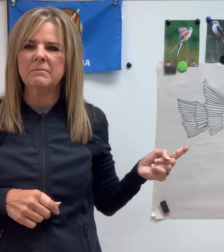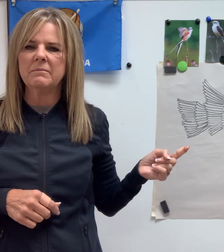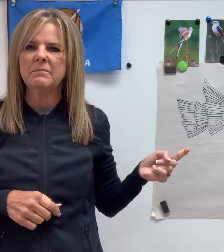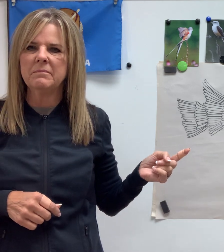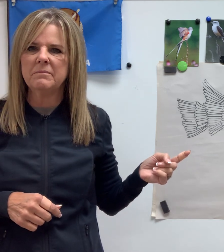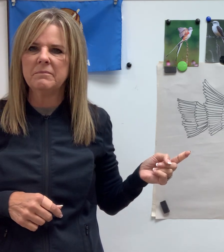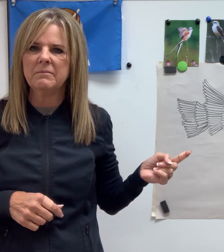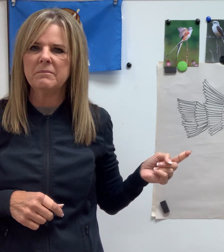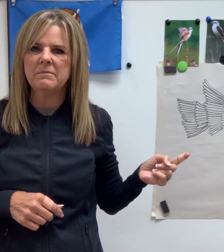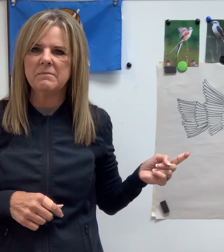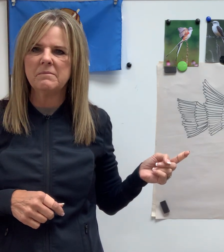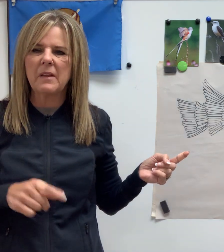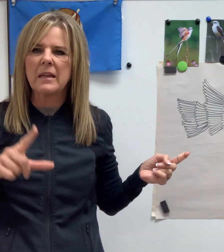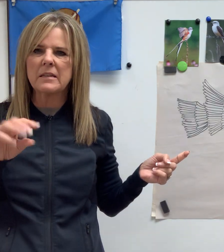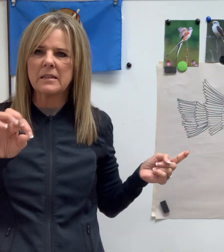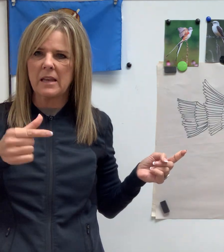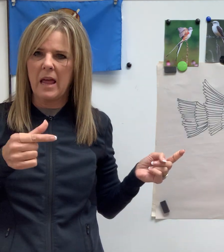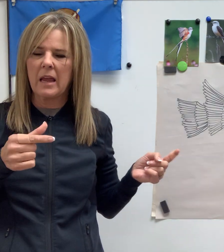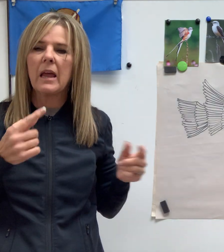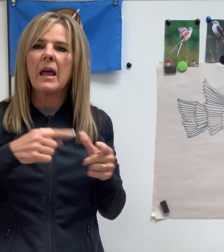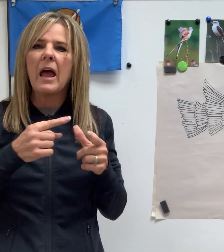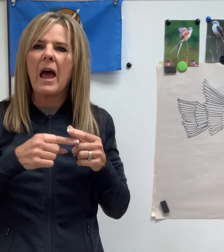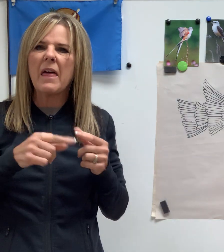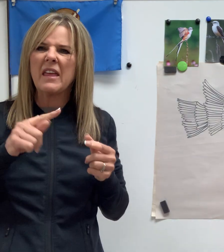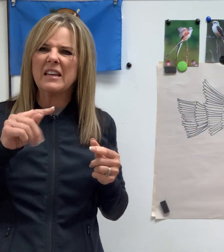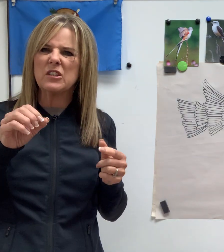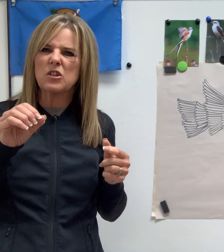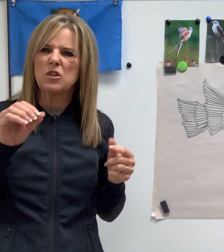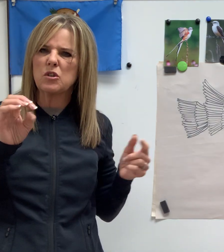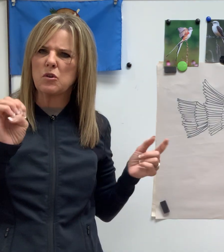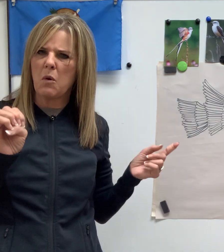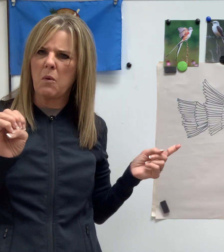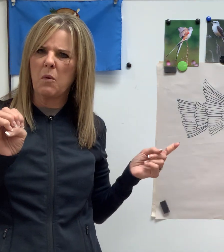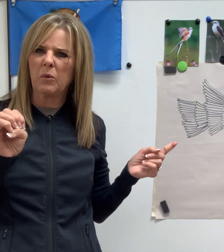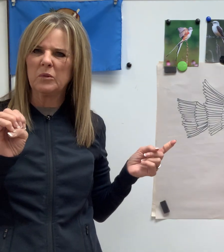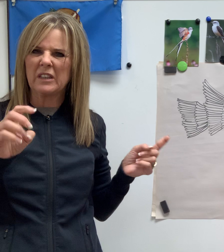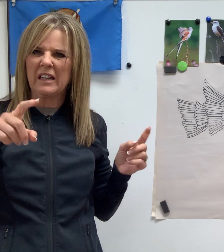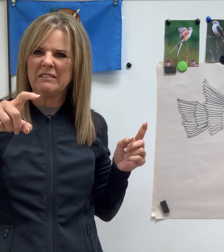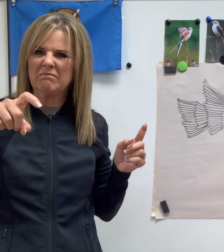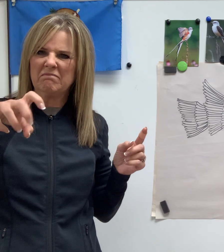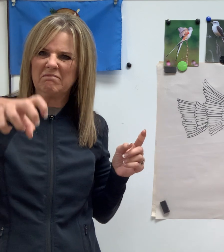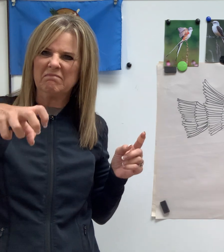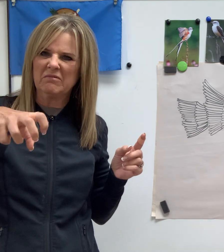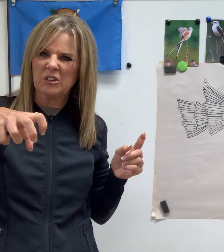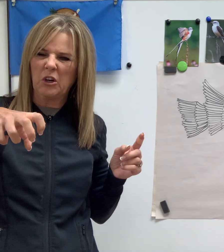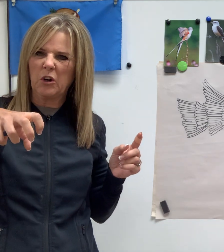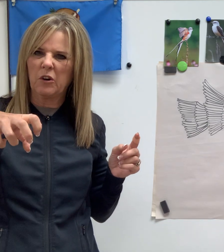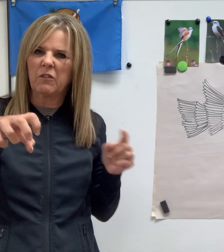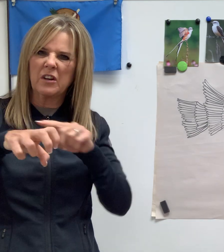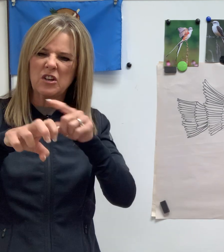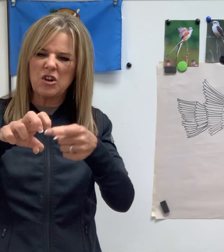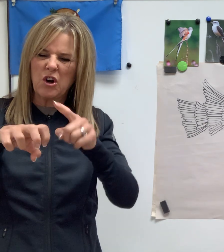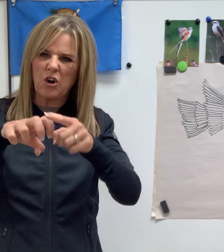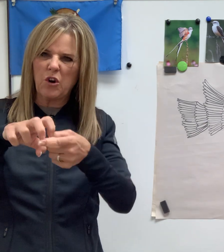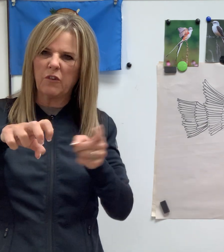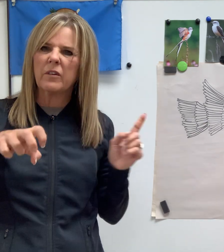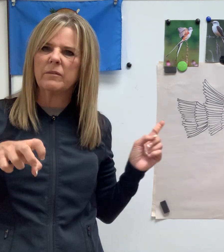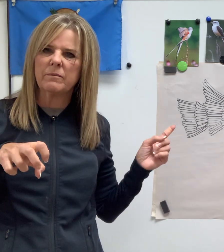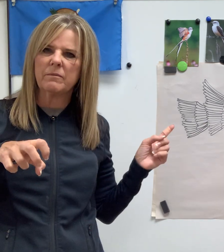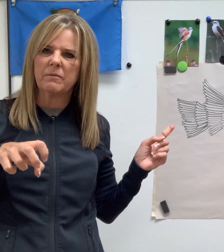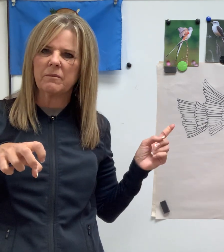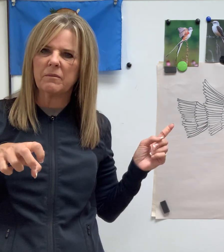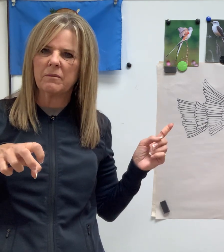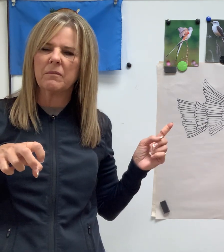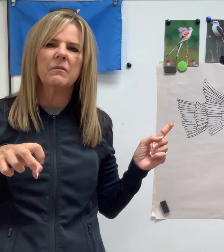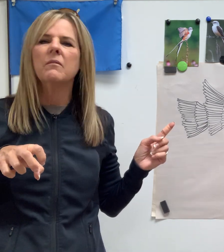forward for his leg. And then his toes are kind of clenched, like they're kind of curved a little bit. So we're just gonna make